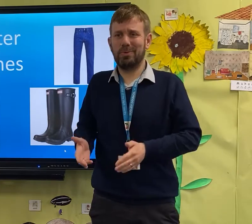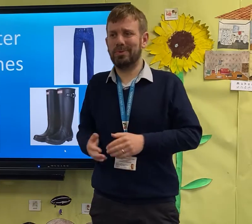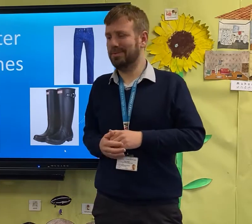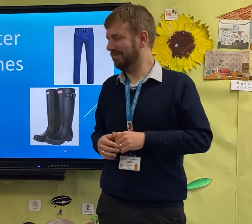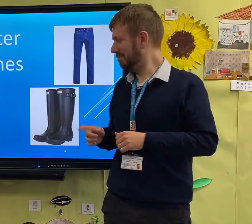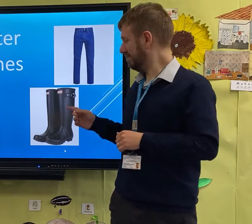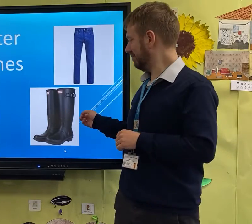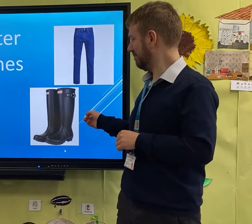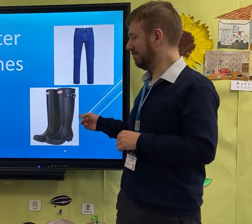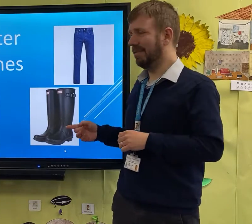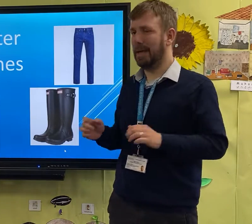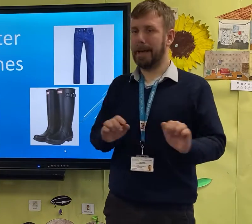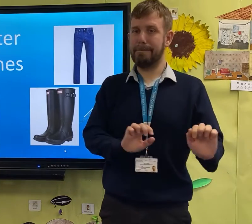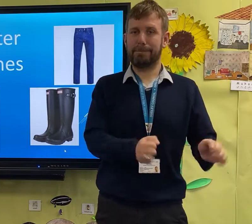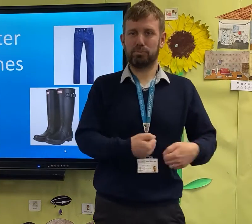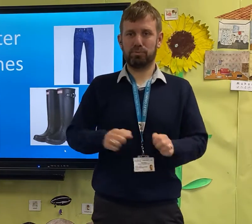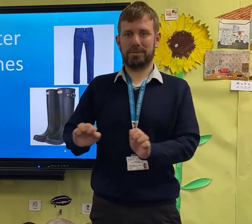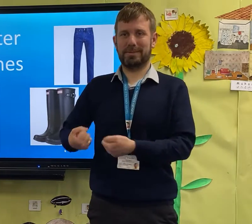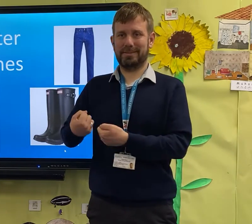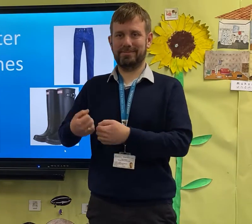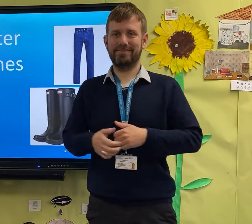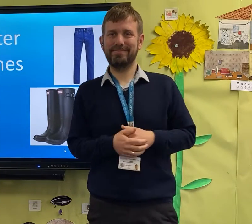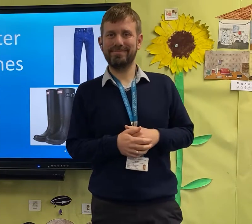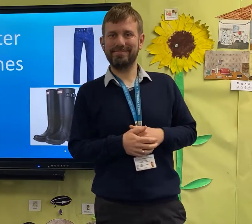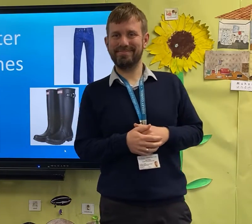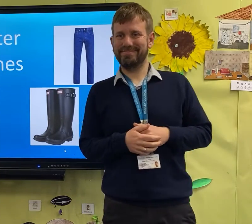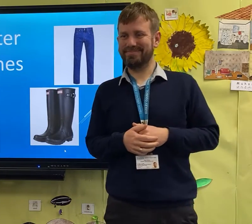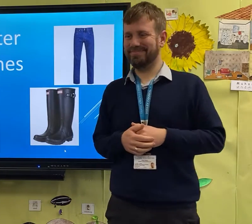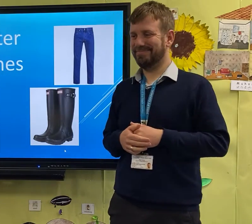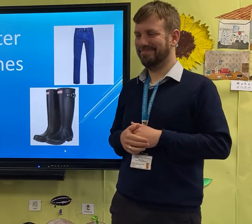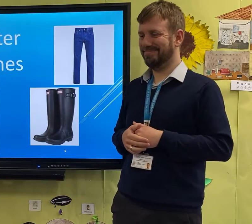Wear some warm trousers and some welly boots.